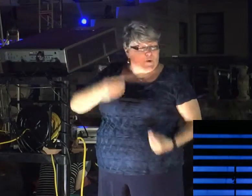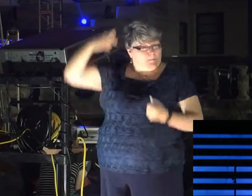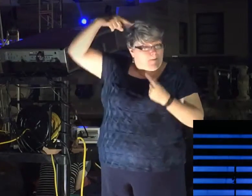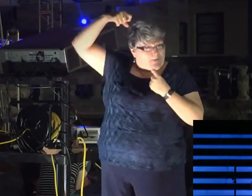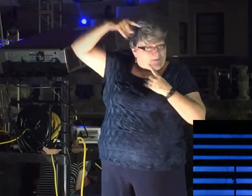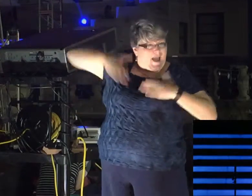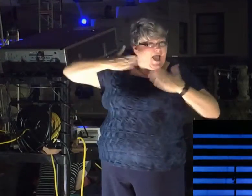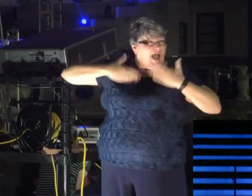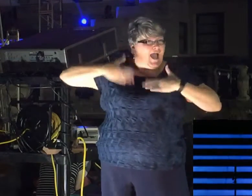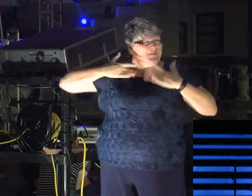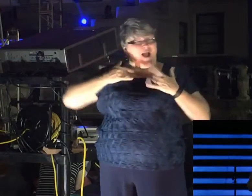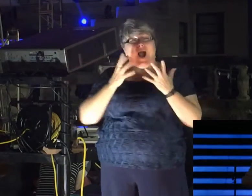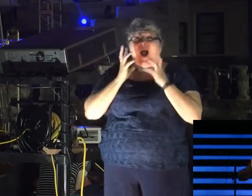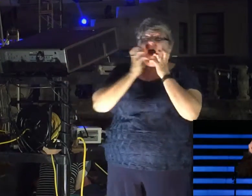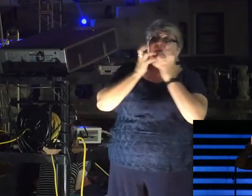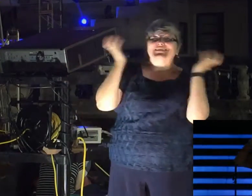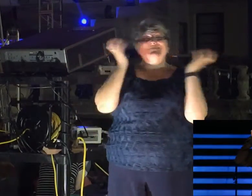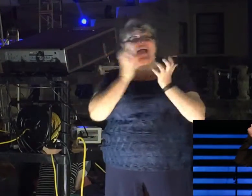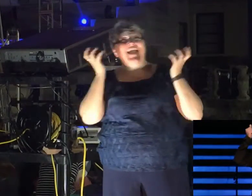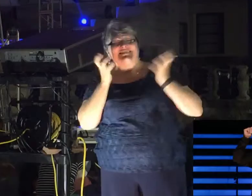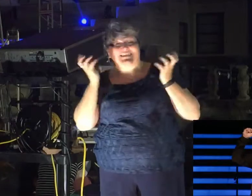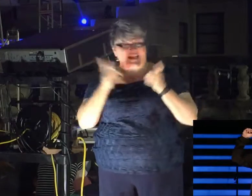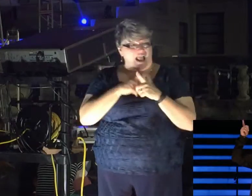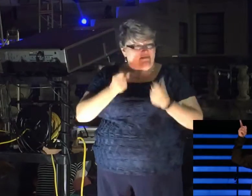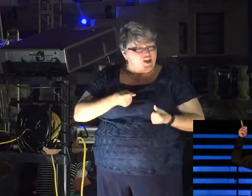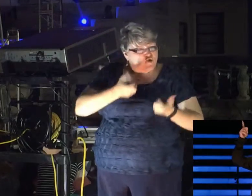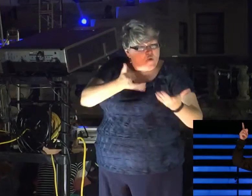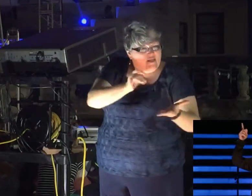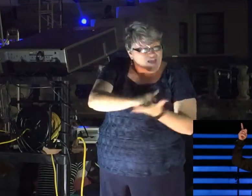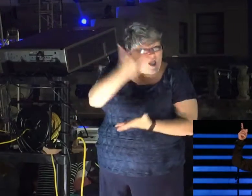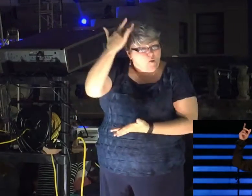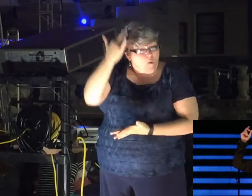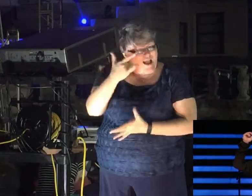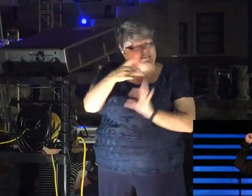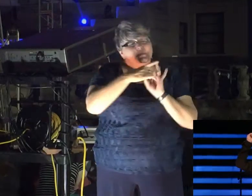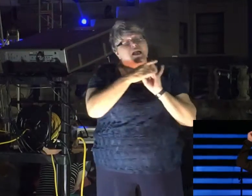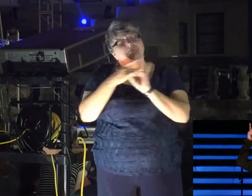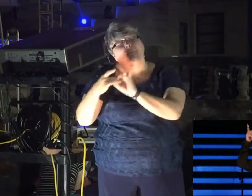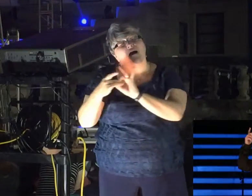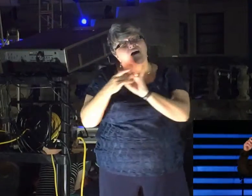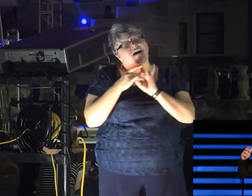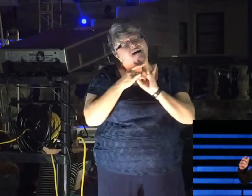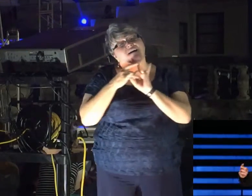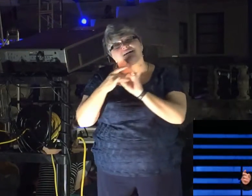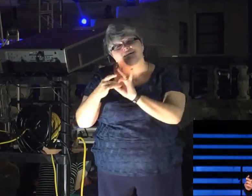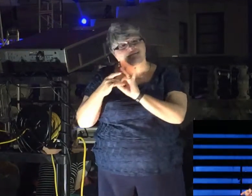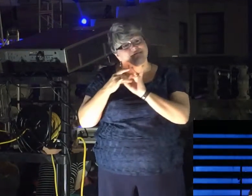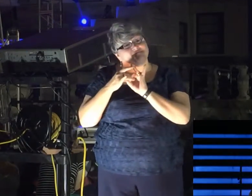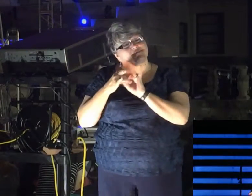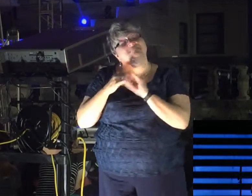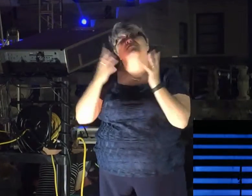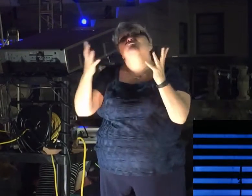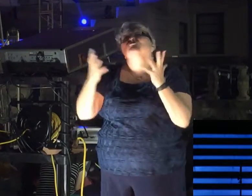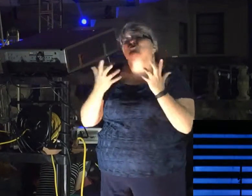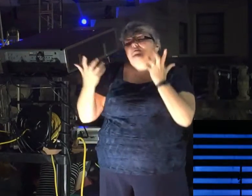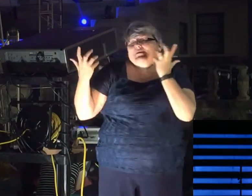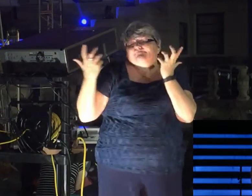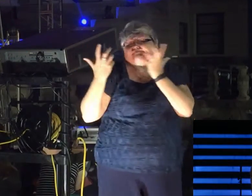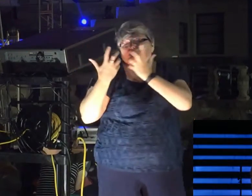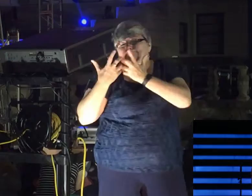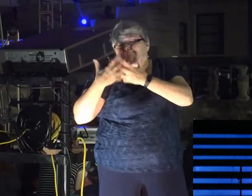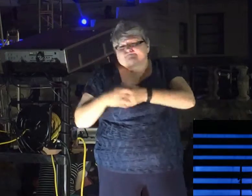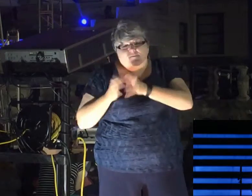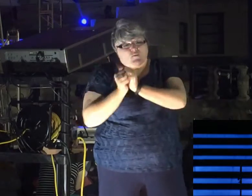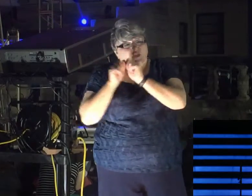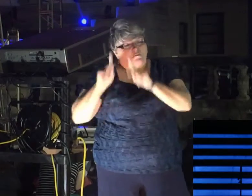to fire your dopamine levels, that you would go, this is amazing. And he created it to be a bonding source, that you would